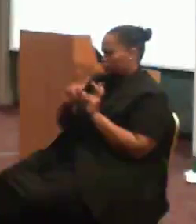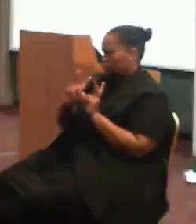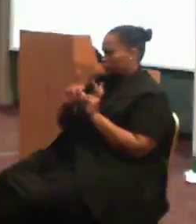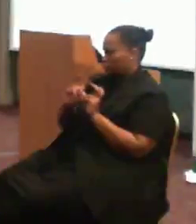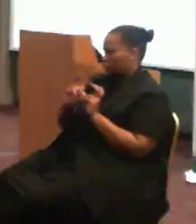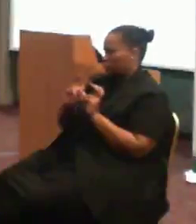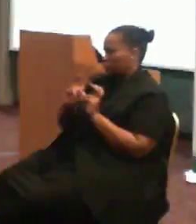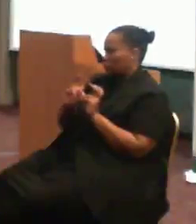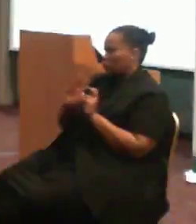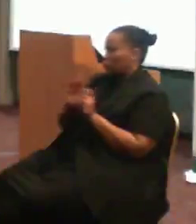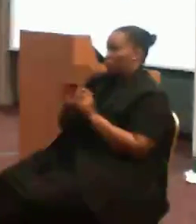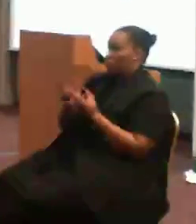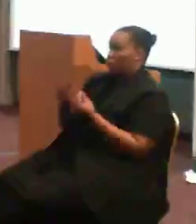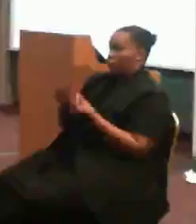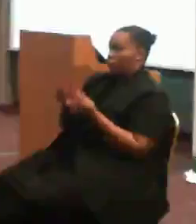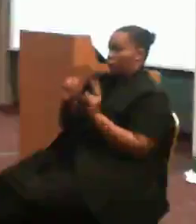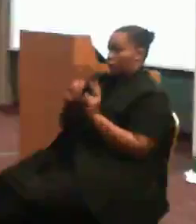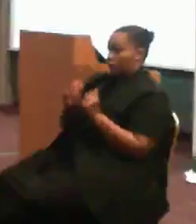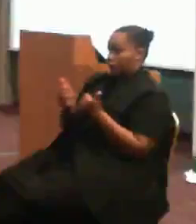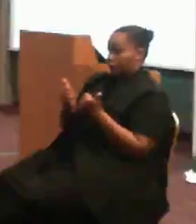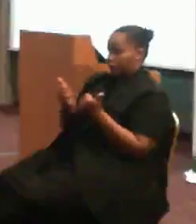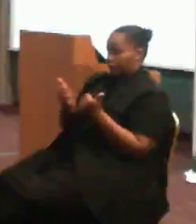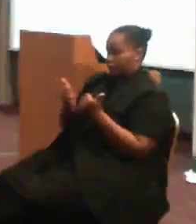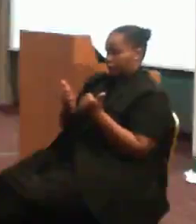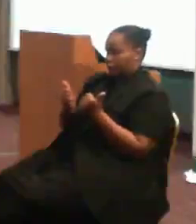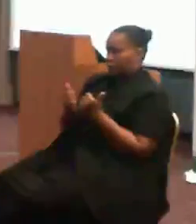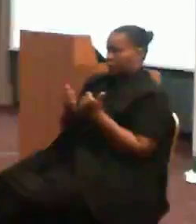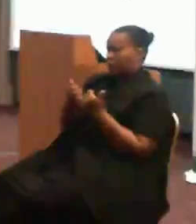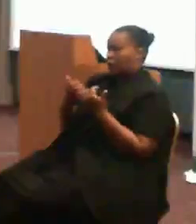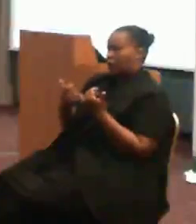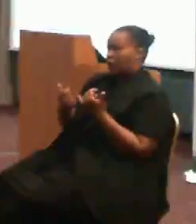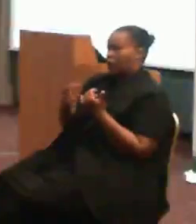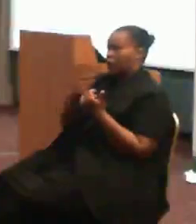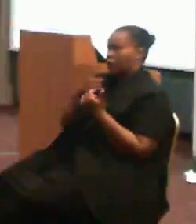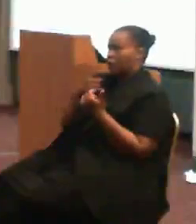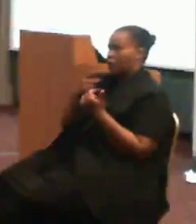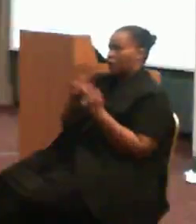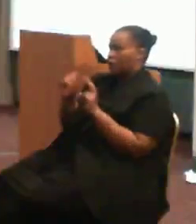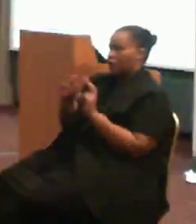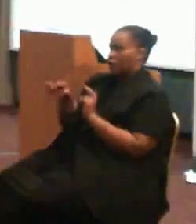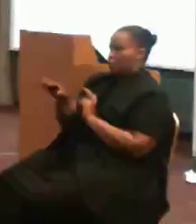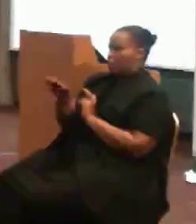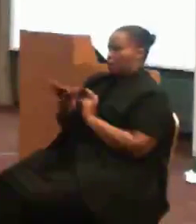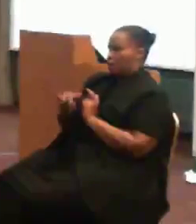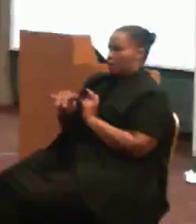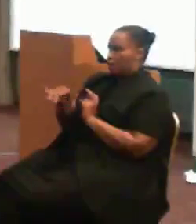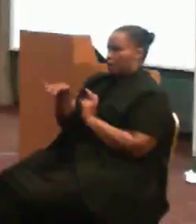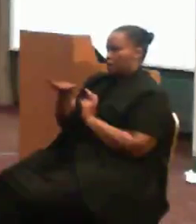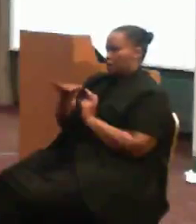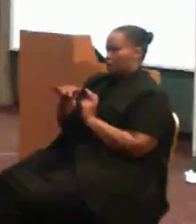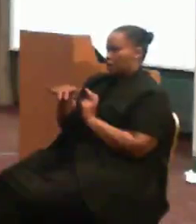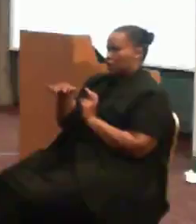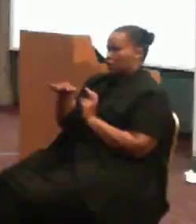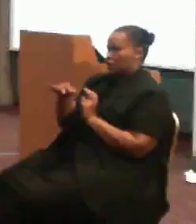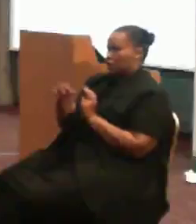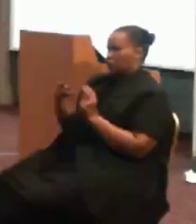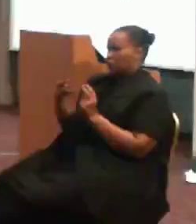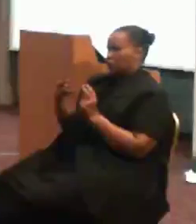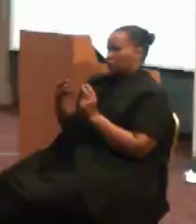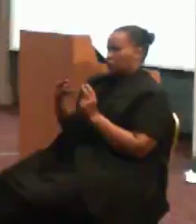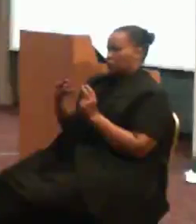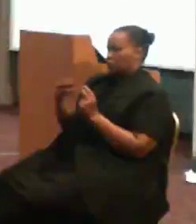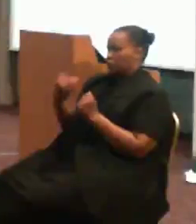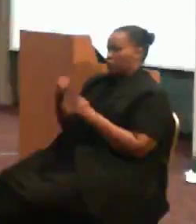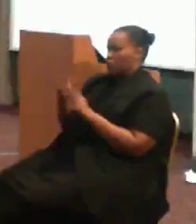extent that those plants, the poor execution resulted in plant not being available,